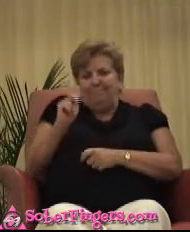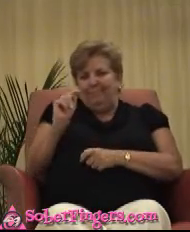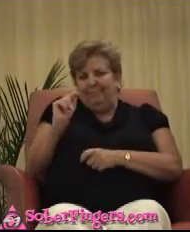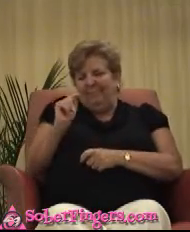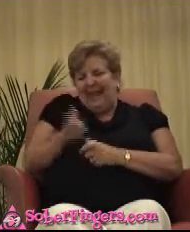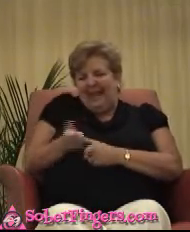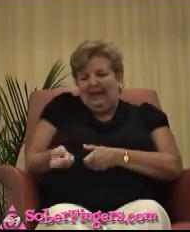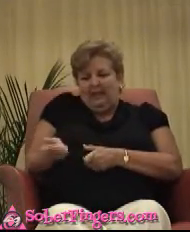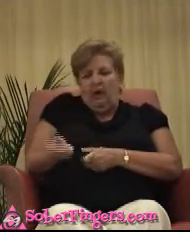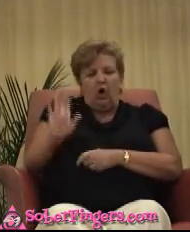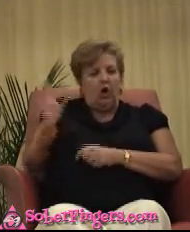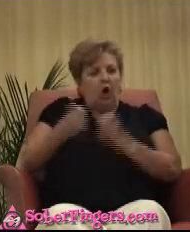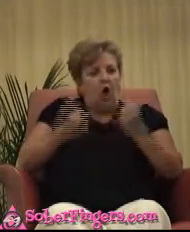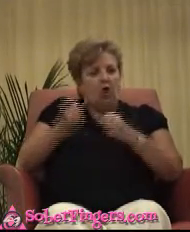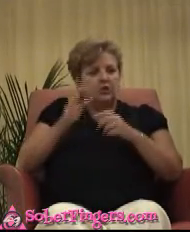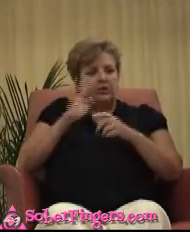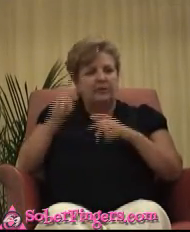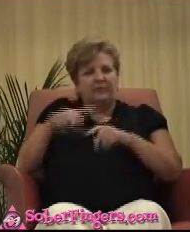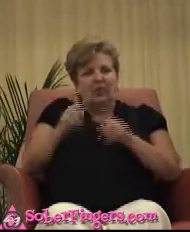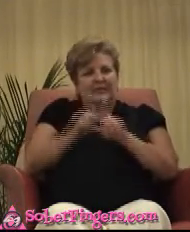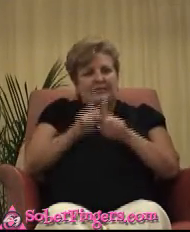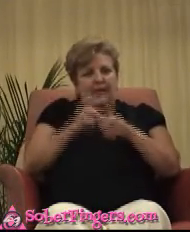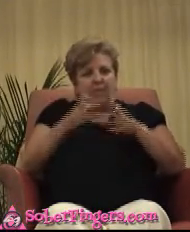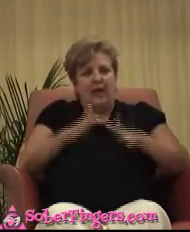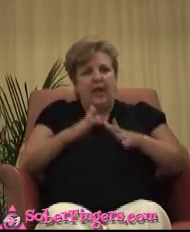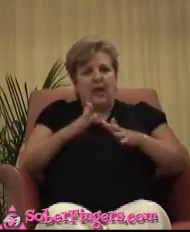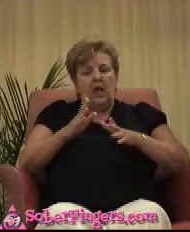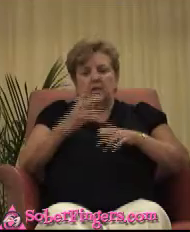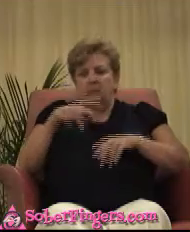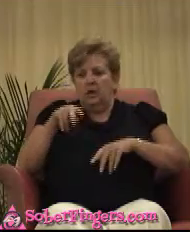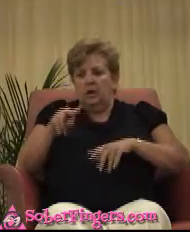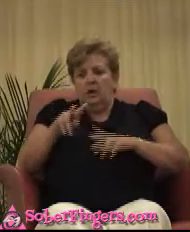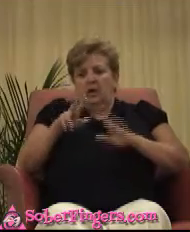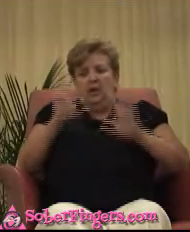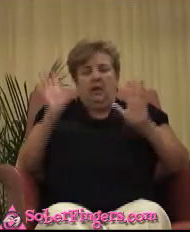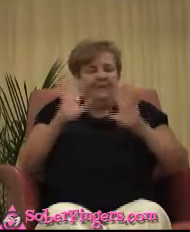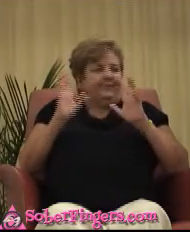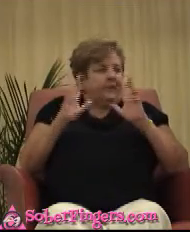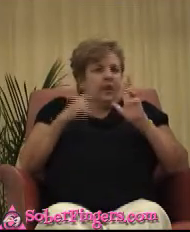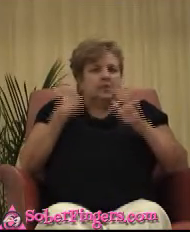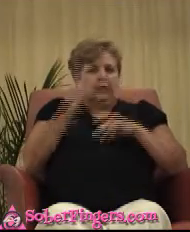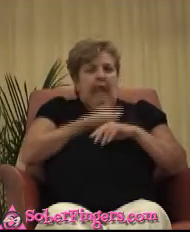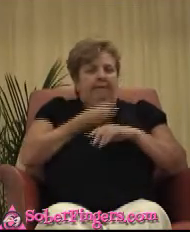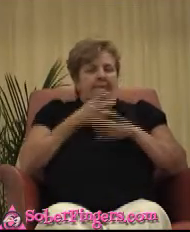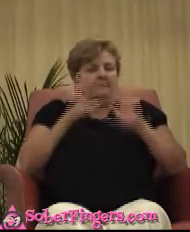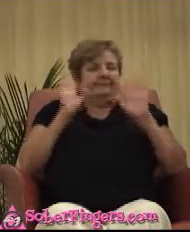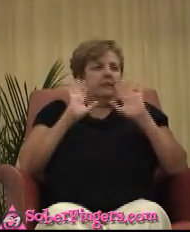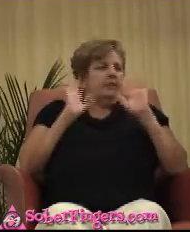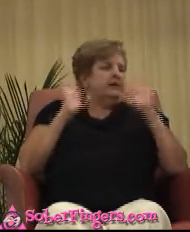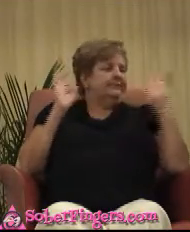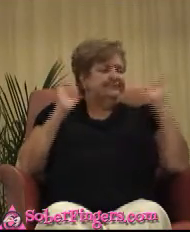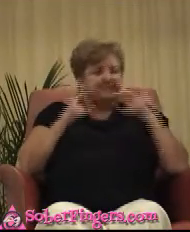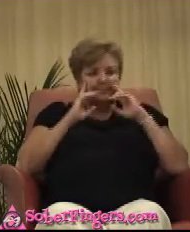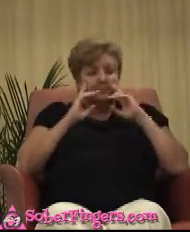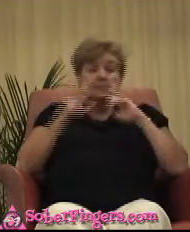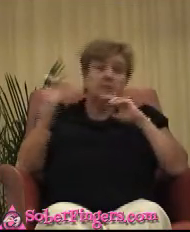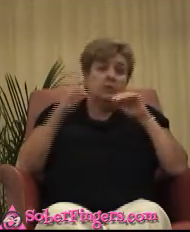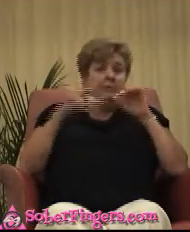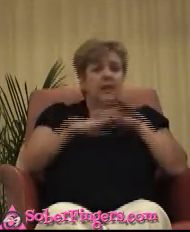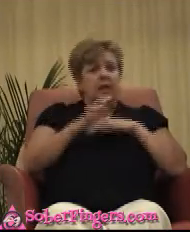And I just turned around and walked away. I just left. I didn't try to salvage it at all. I just left. So I'm back there drinking some more, and she gets out of